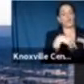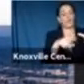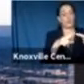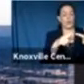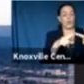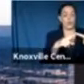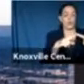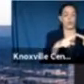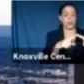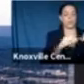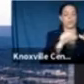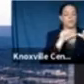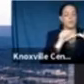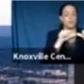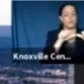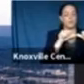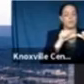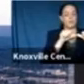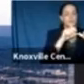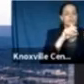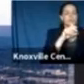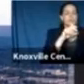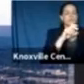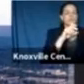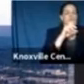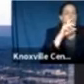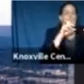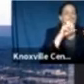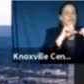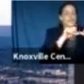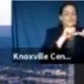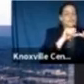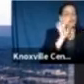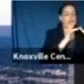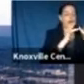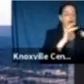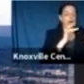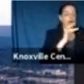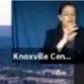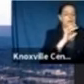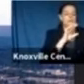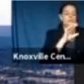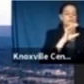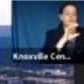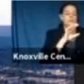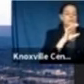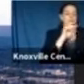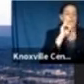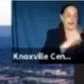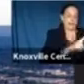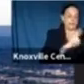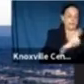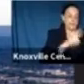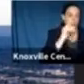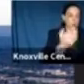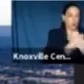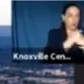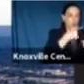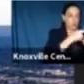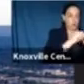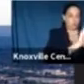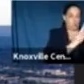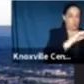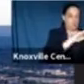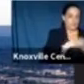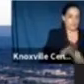benchmark, sustained or increased public health capability. For this benchmark, we aim to initiate investigations for new cases within